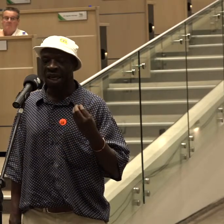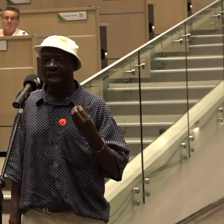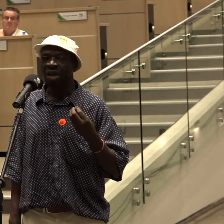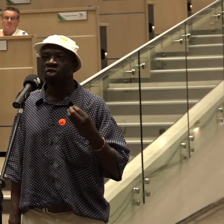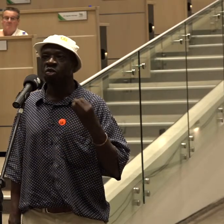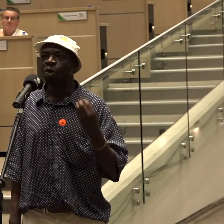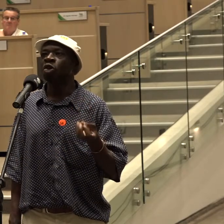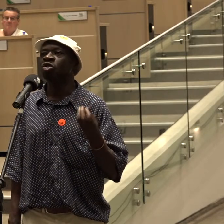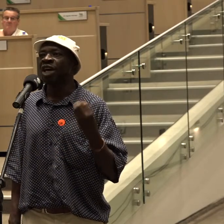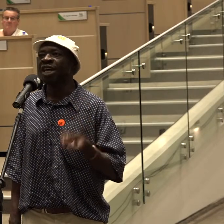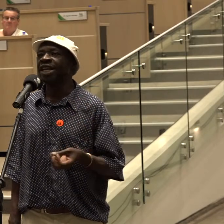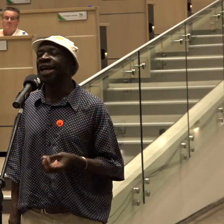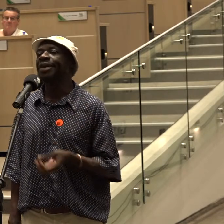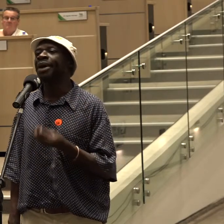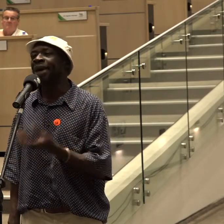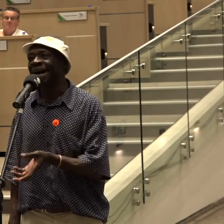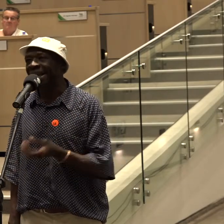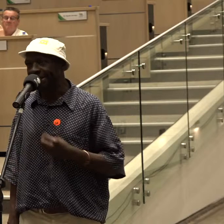foreign